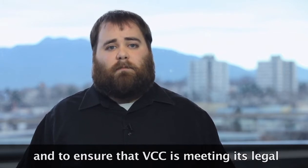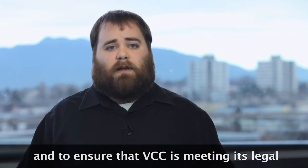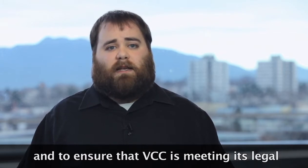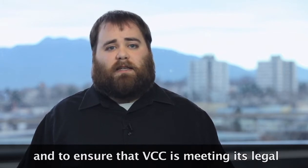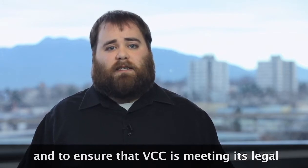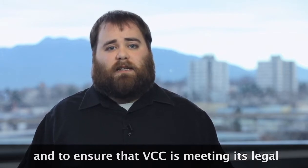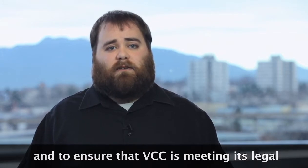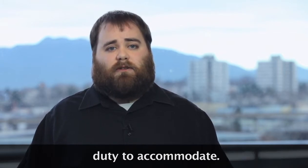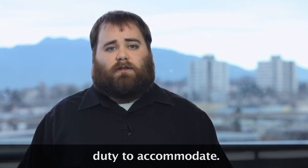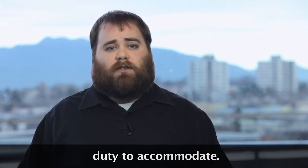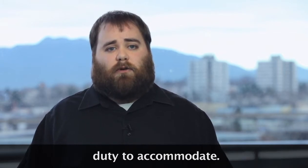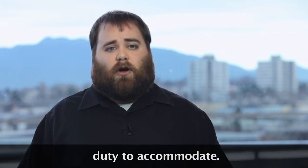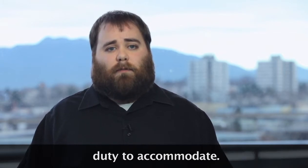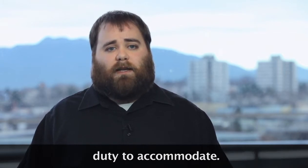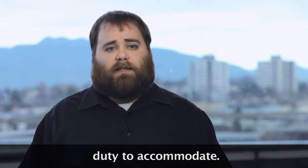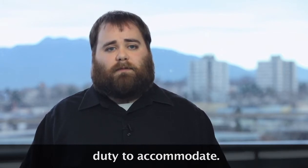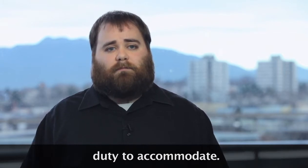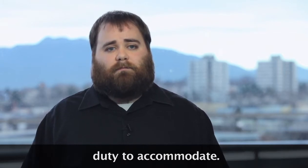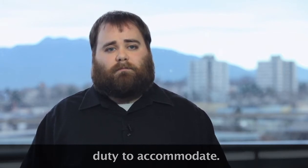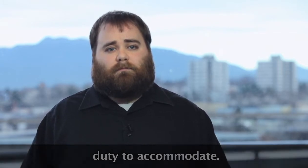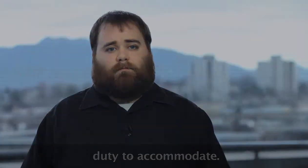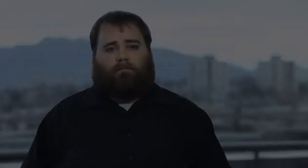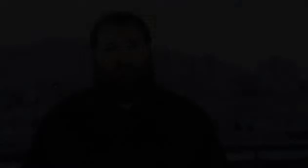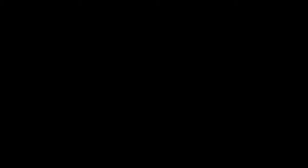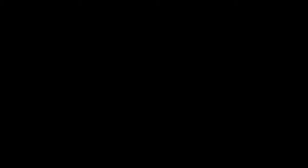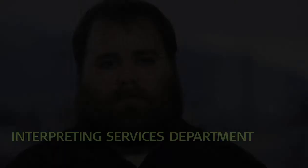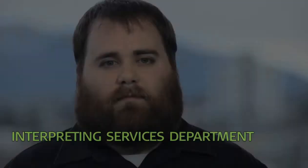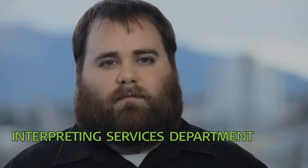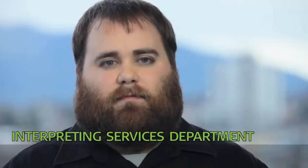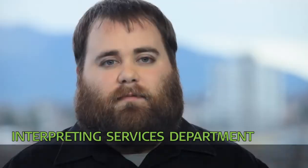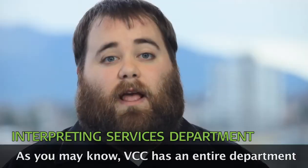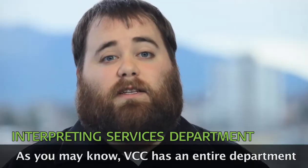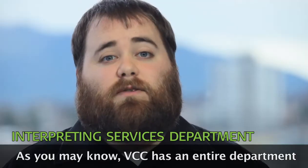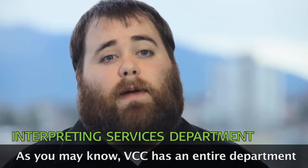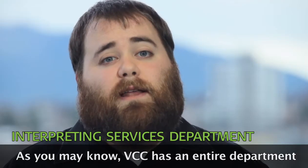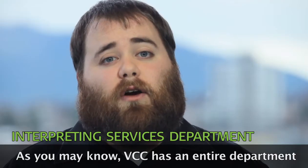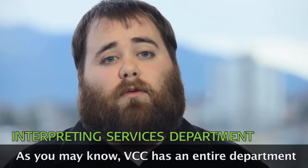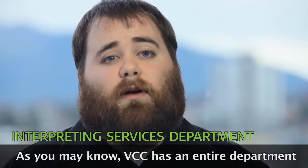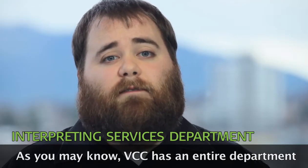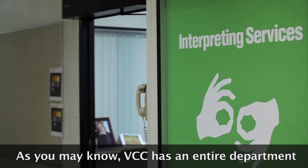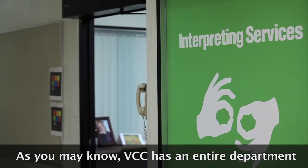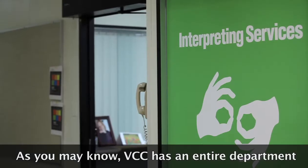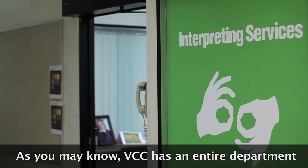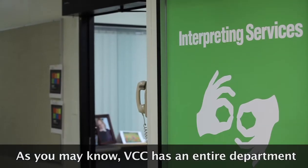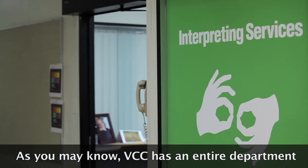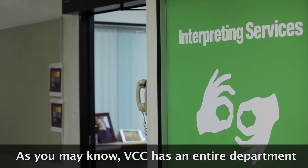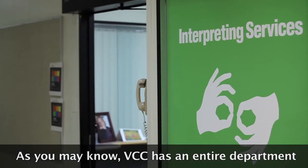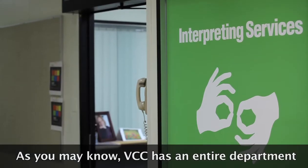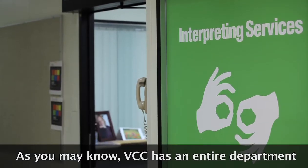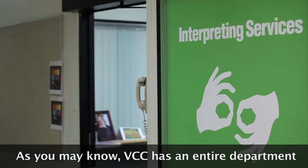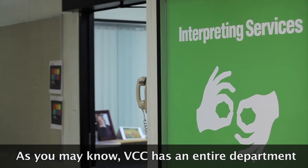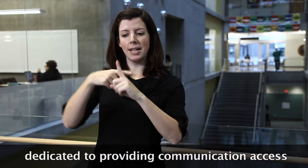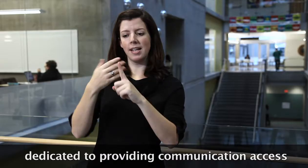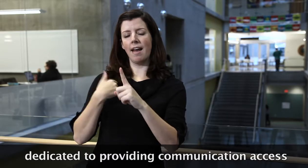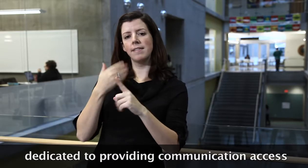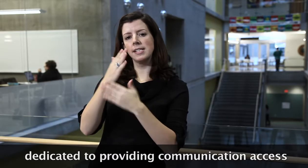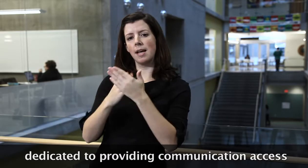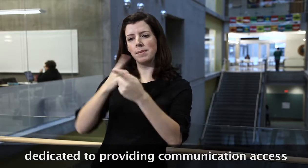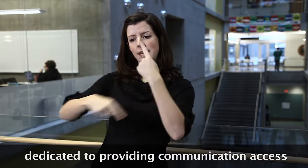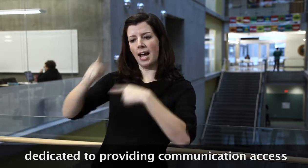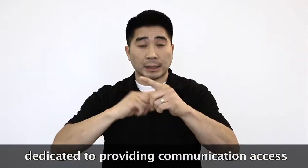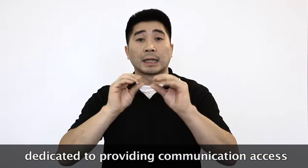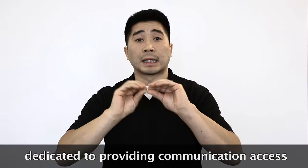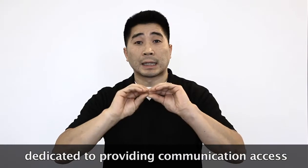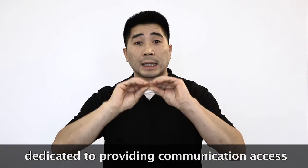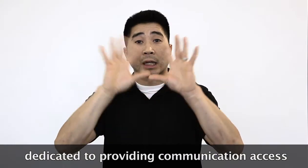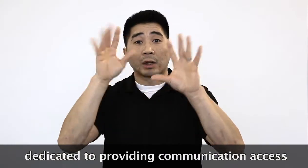is meeting its legal duty to accommodate. Interpreting Services Department. As you may know, VCC has an entire department